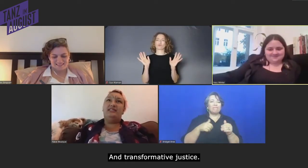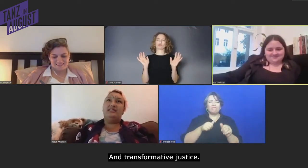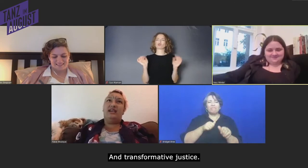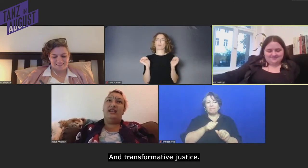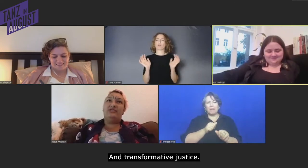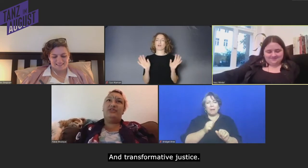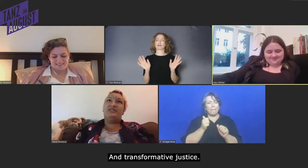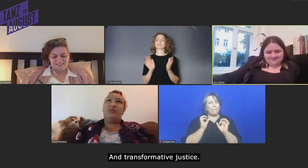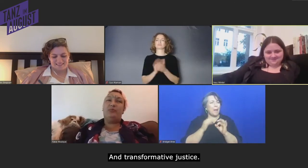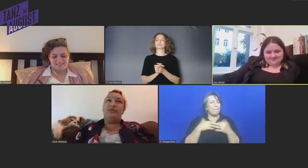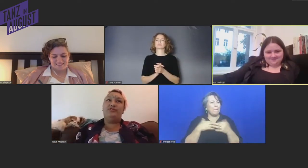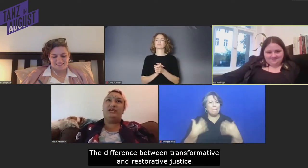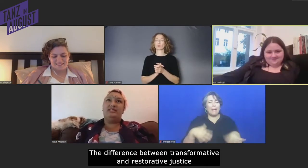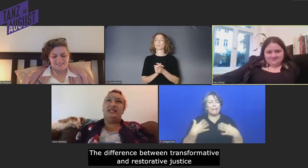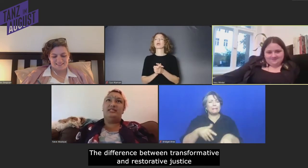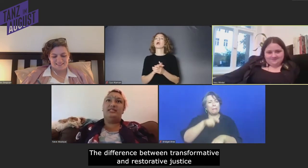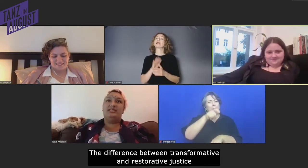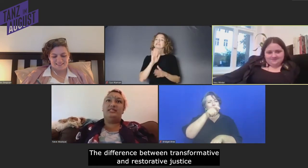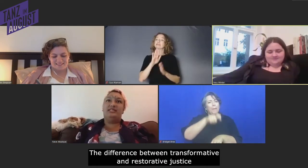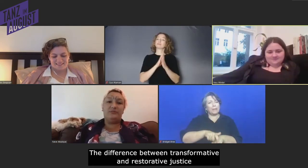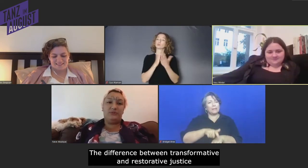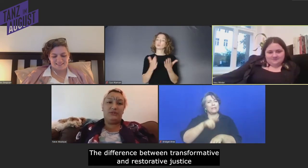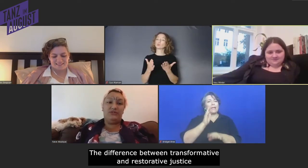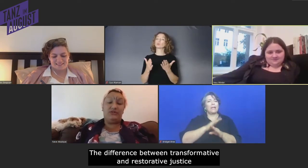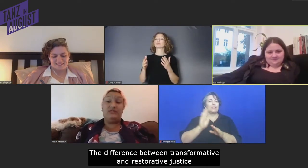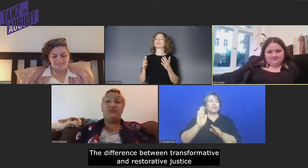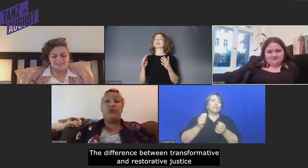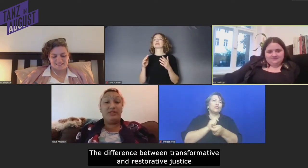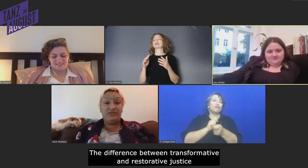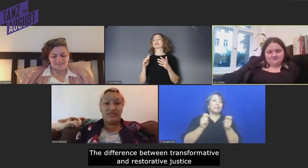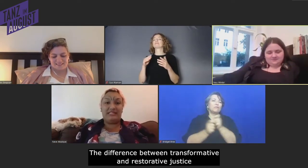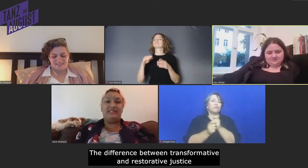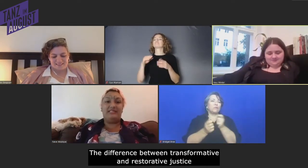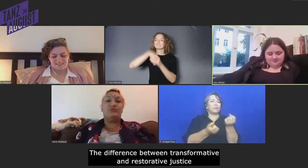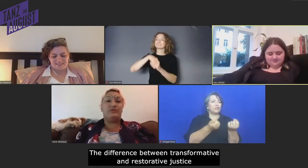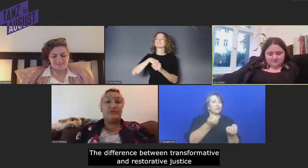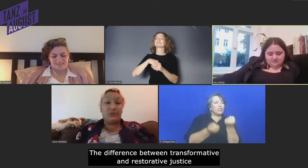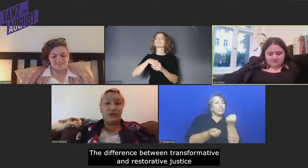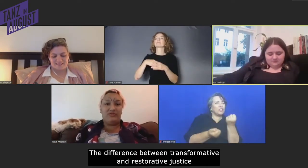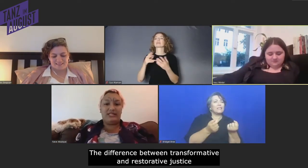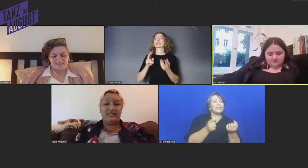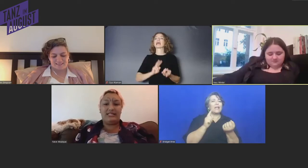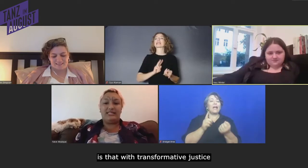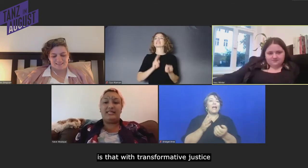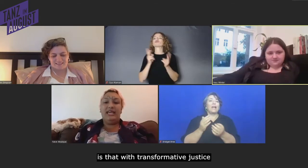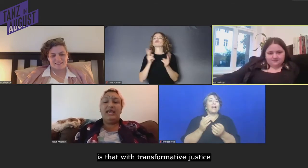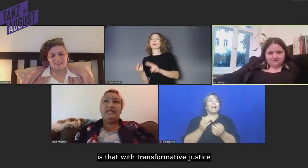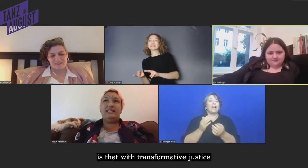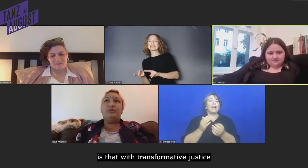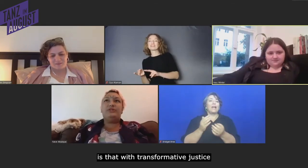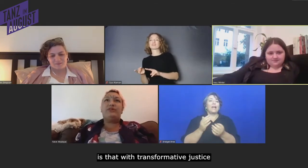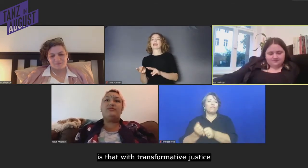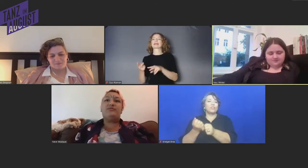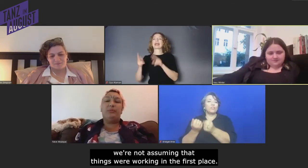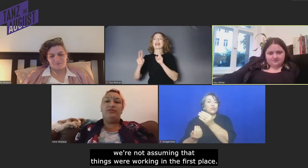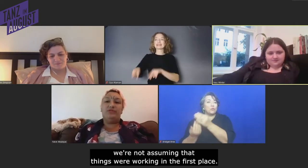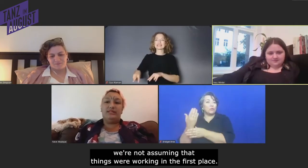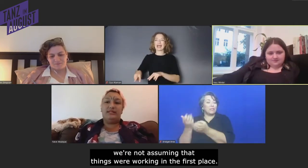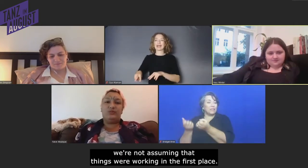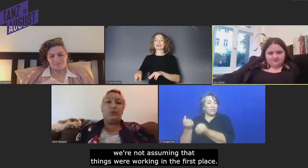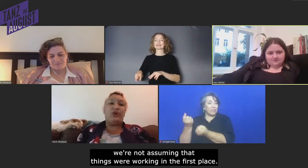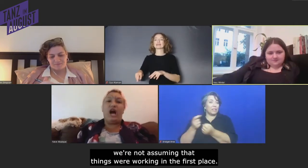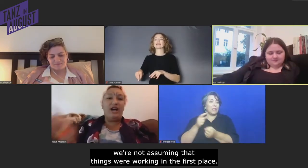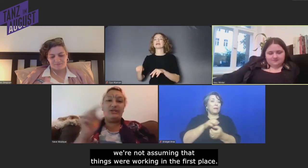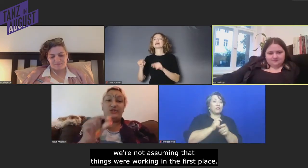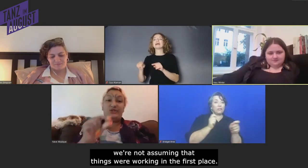And transformative justice, the difference between transformative justice and restorative justice is that with transformative justice,